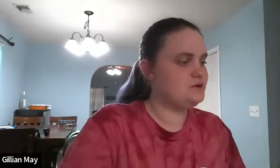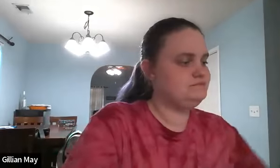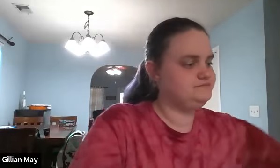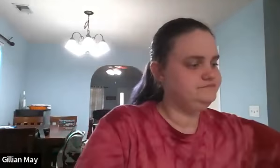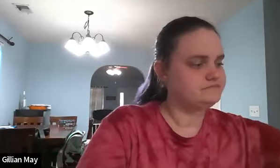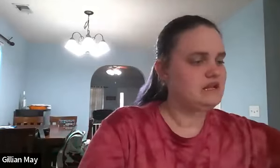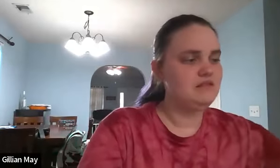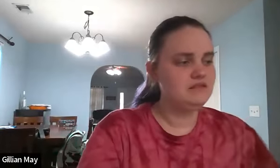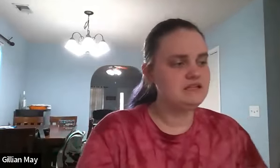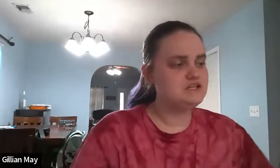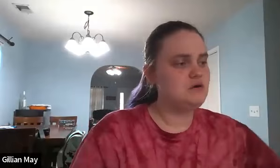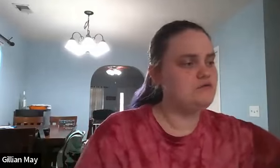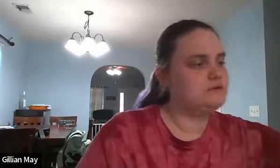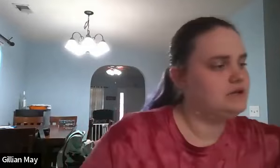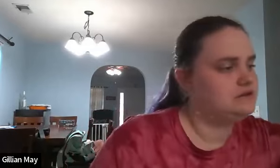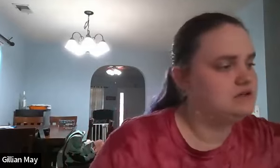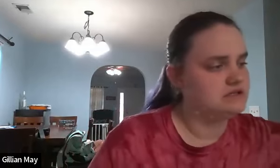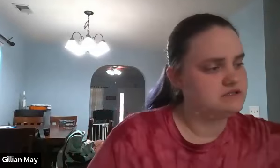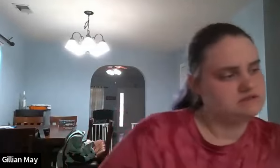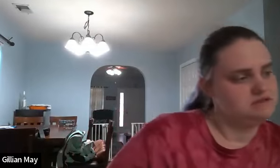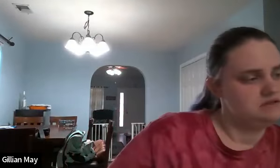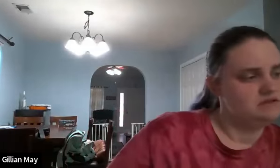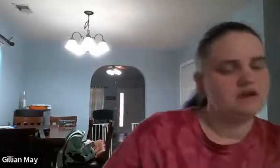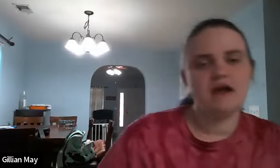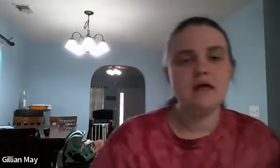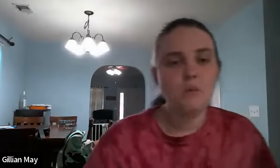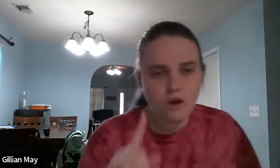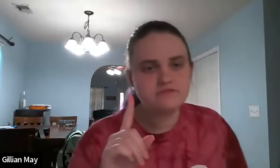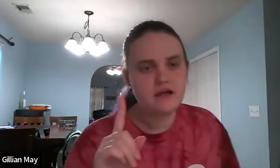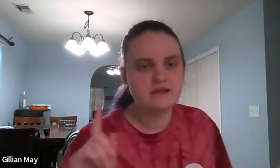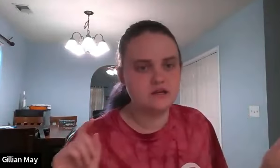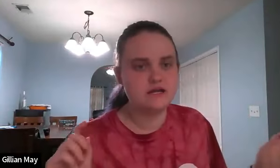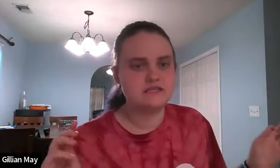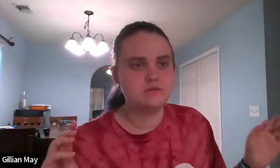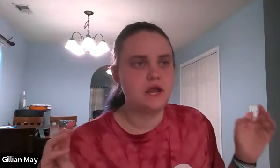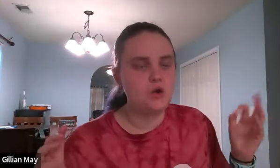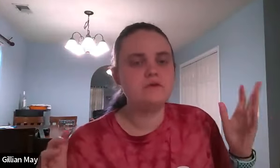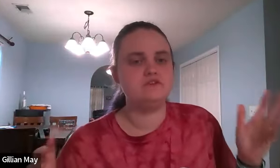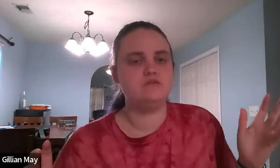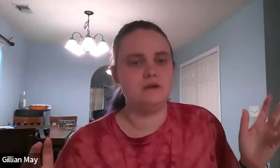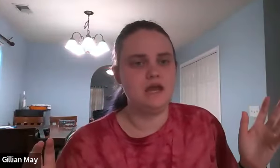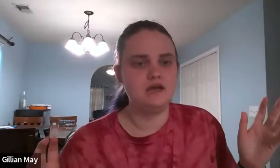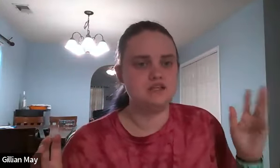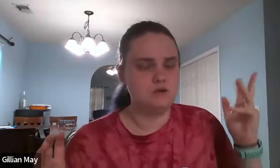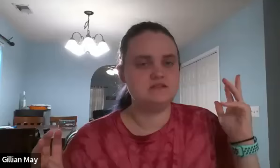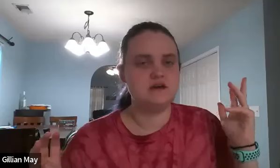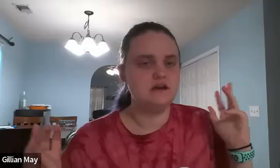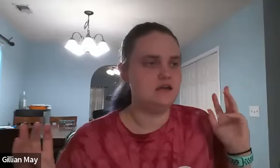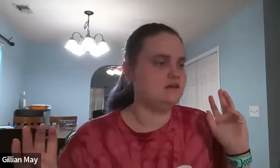So let's go over, my goodness. I let one fly in on accident when I opened the door for my cat to go outside. And